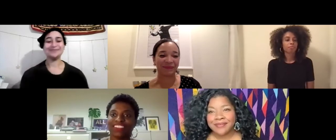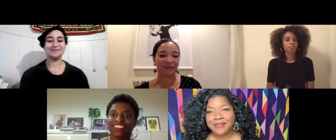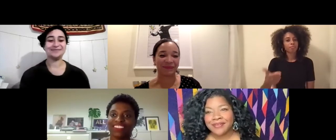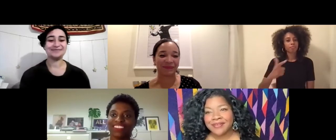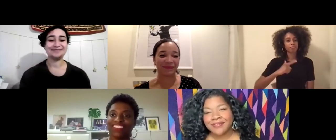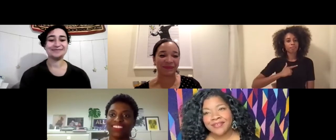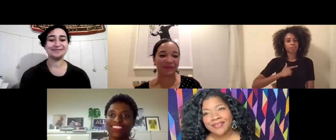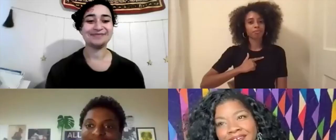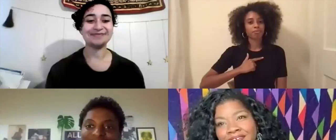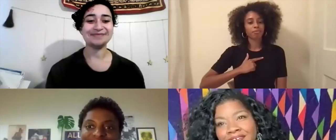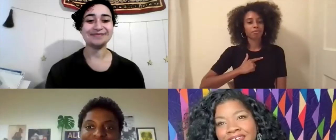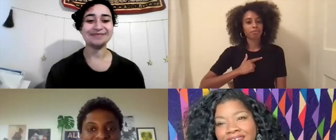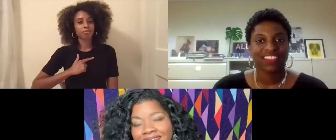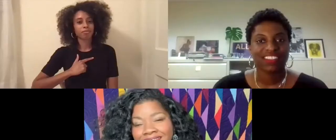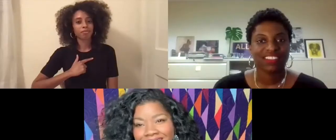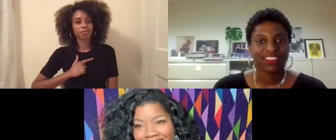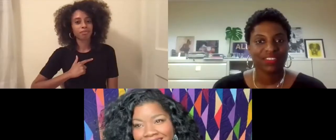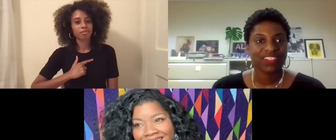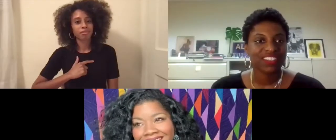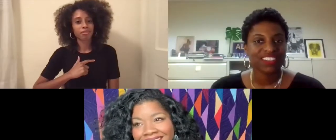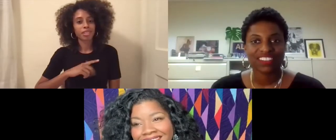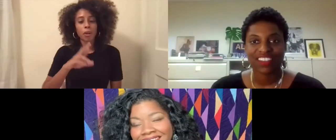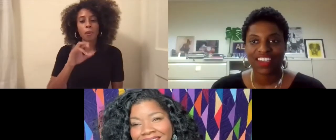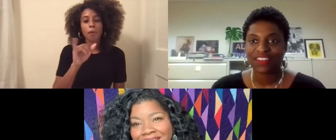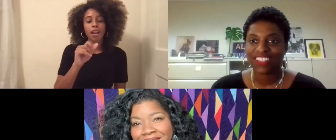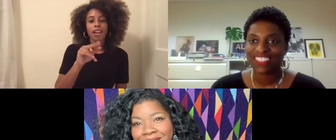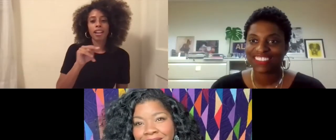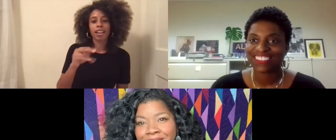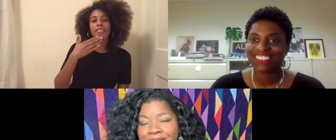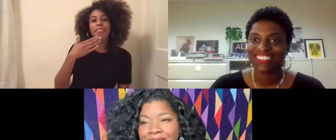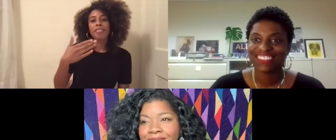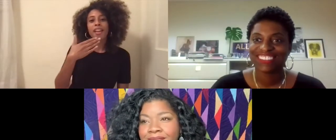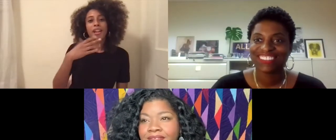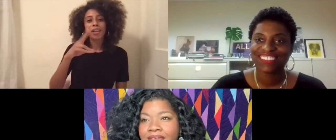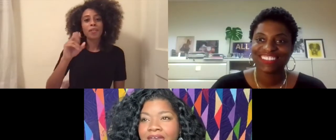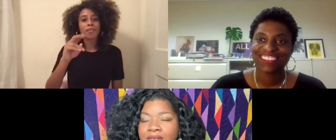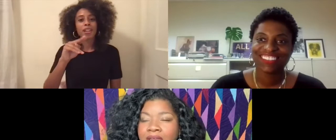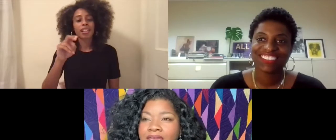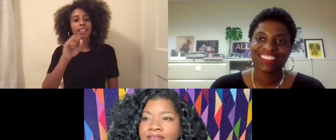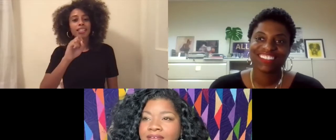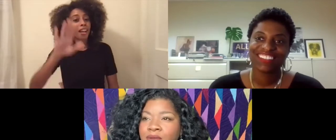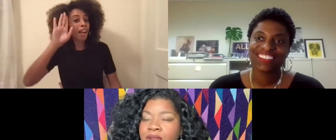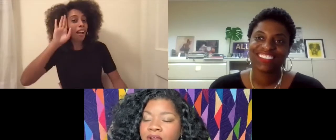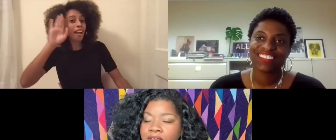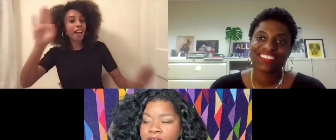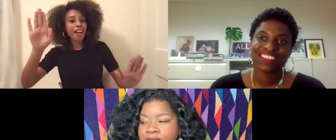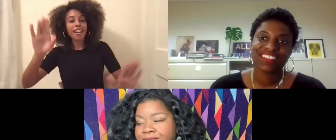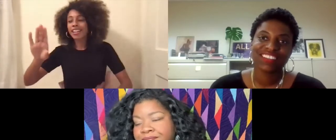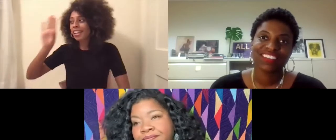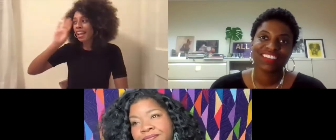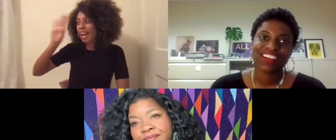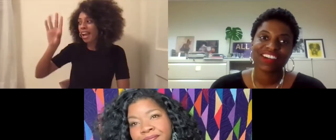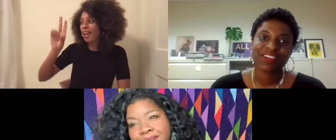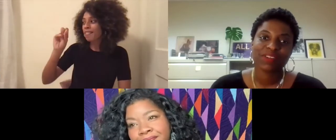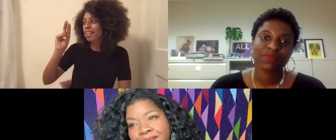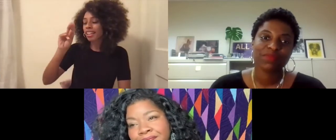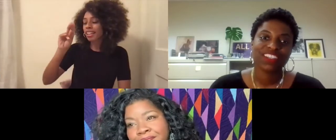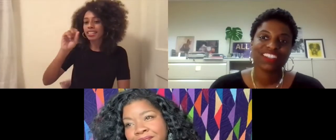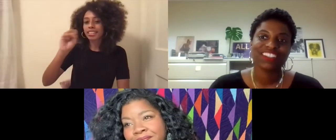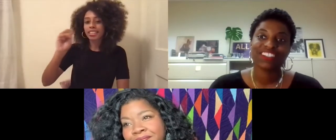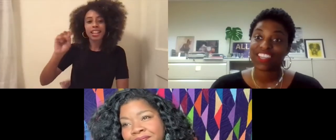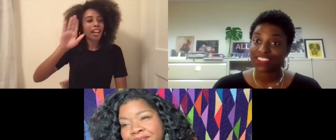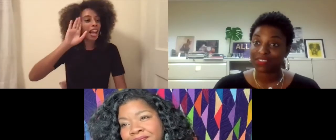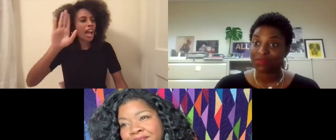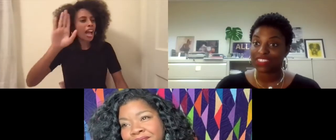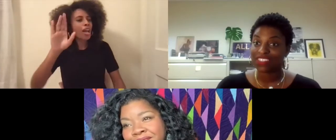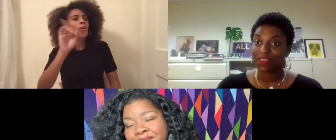Thank you. Greetings. Greetings. Hi, Vanessa. Hi, Ryan. Where are you? I am